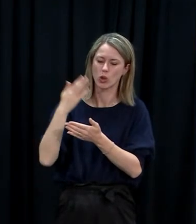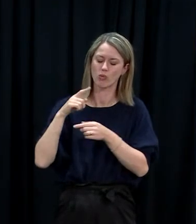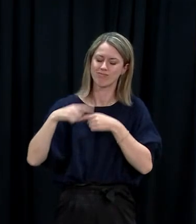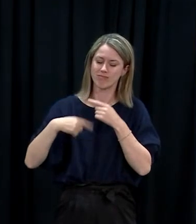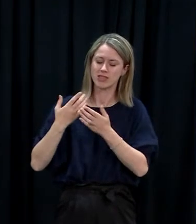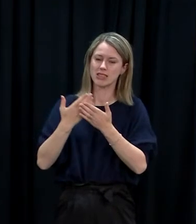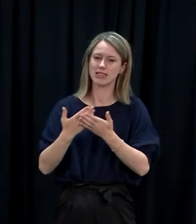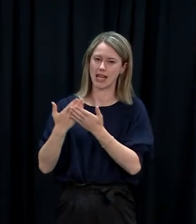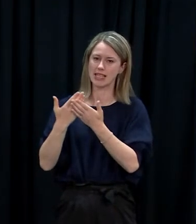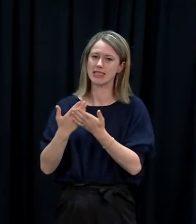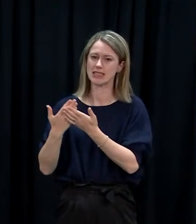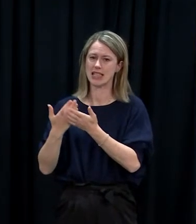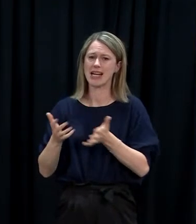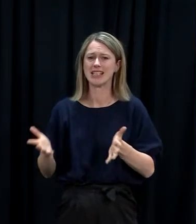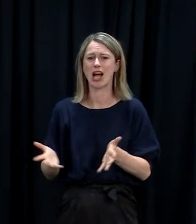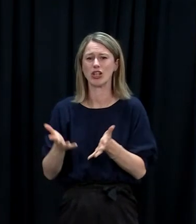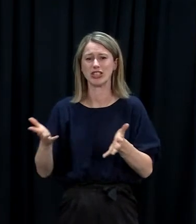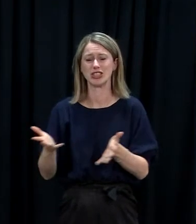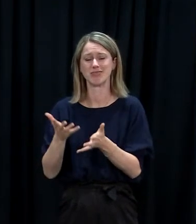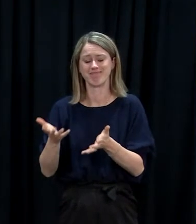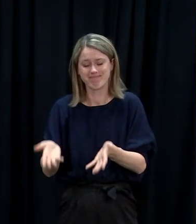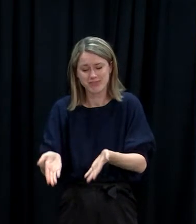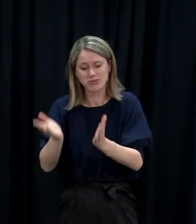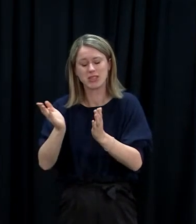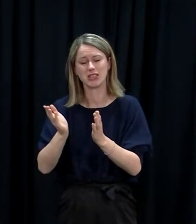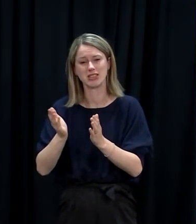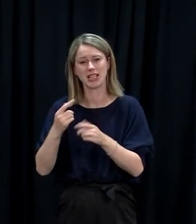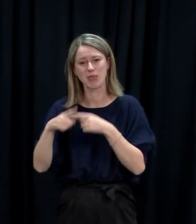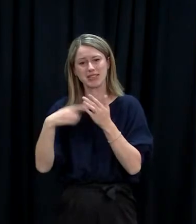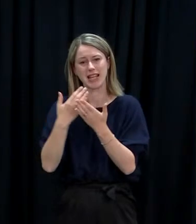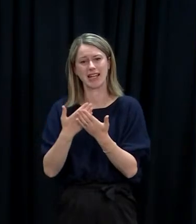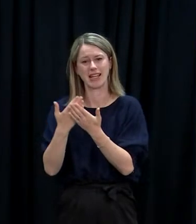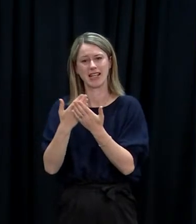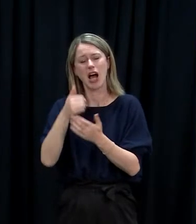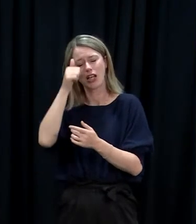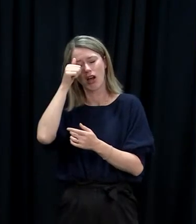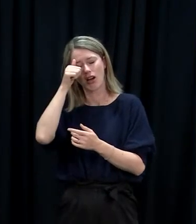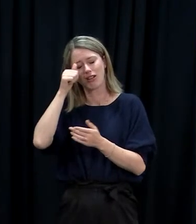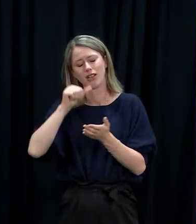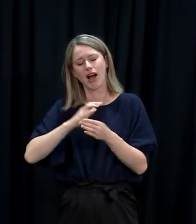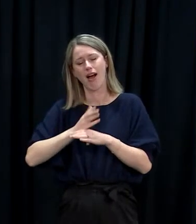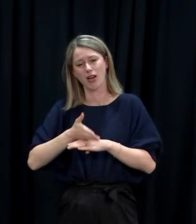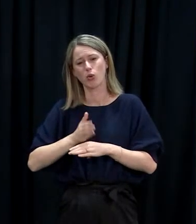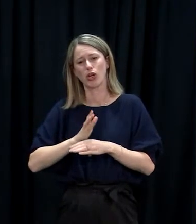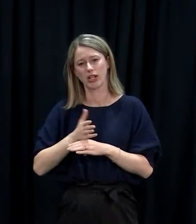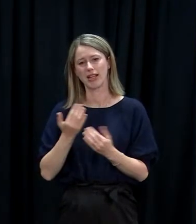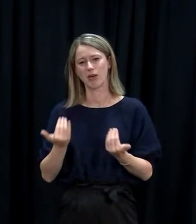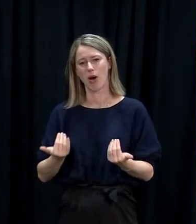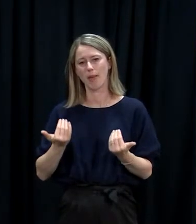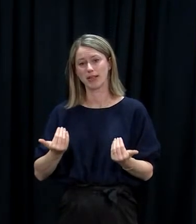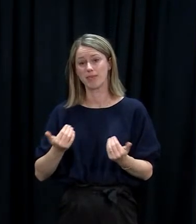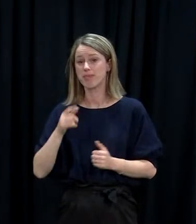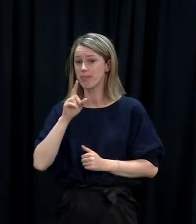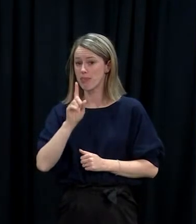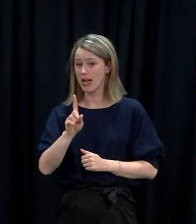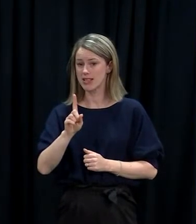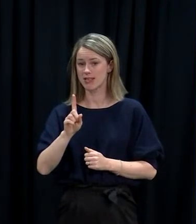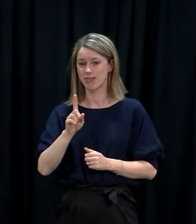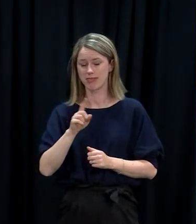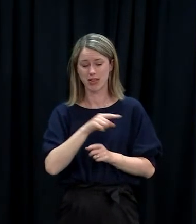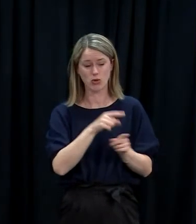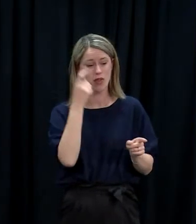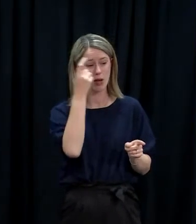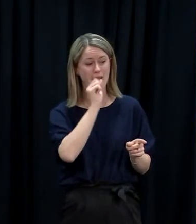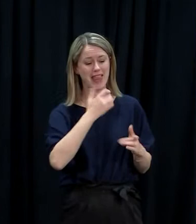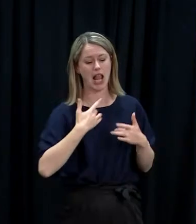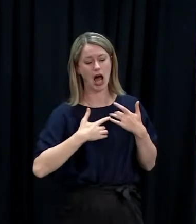studies, and I'd really encourage them to do that. I acknowledge that the going is pretty tough at the moment, but they have to think about